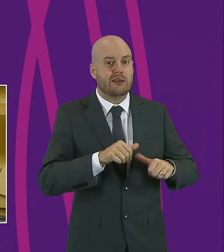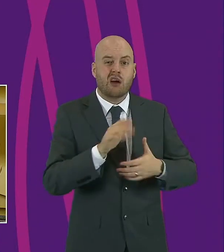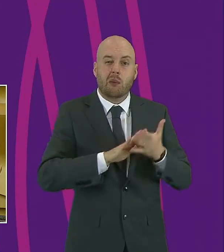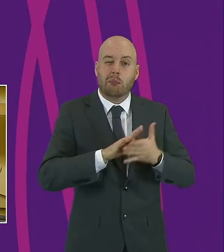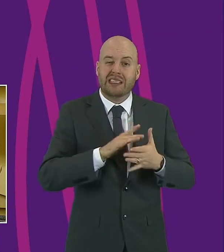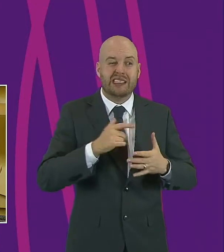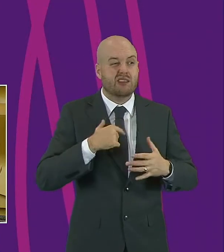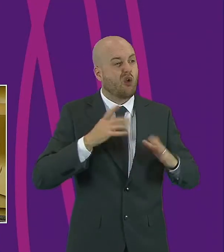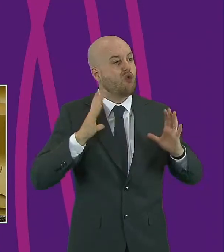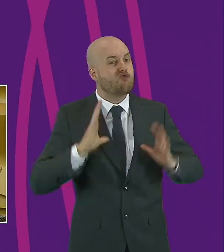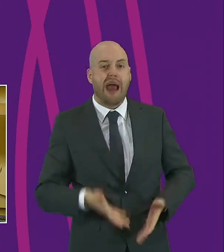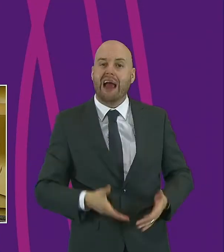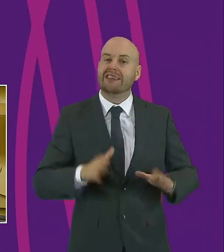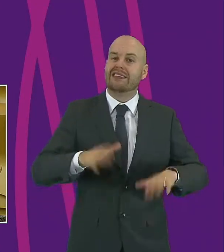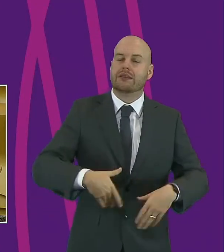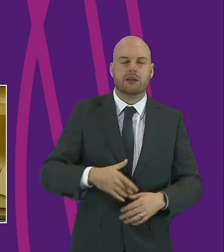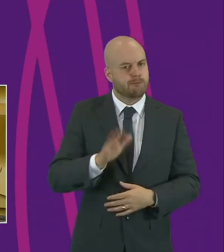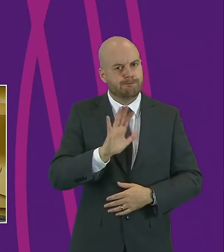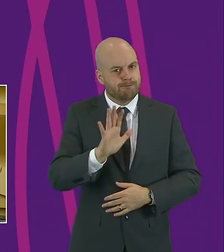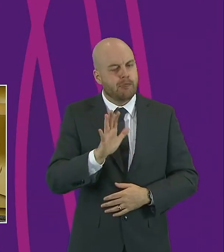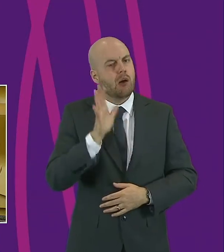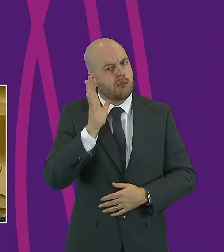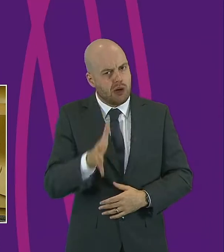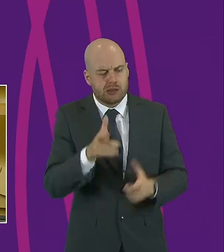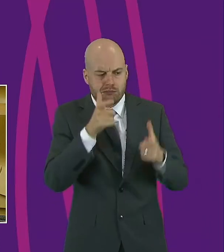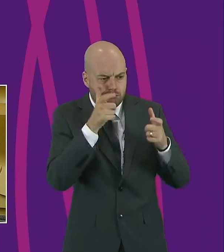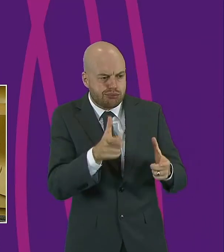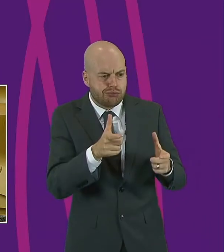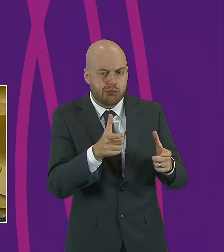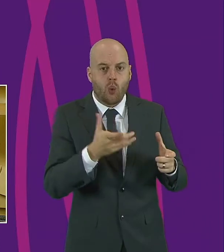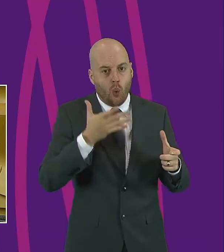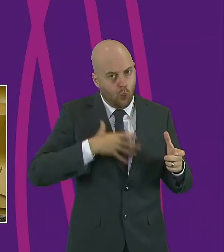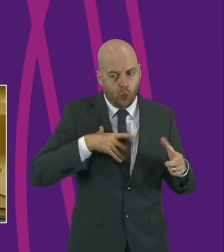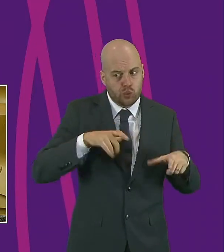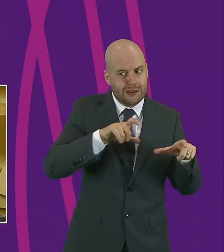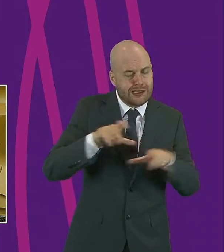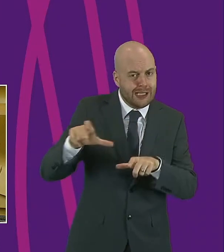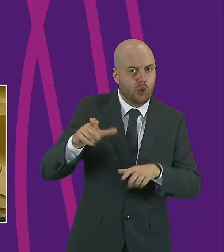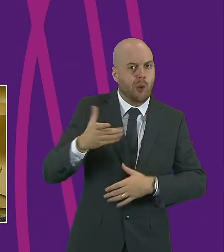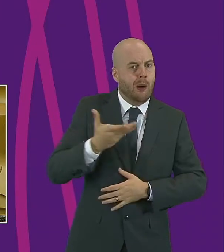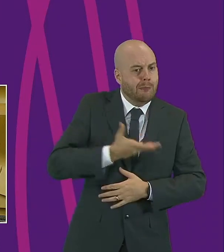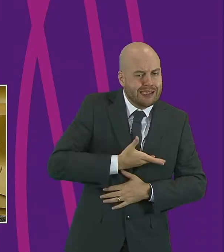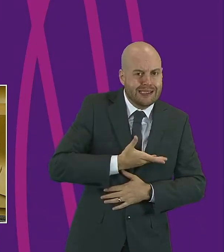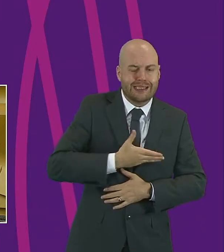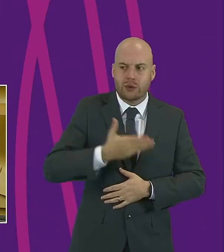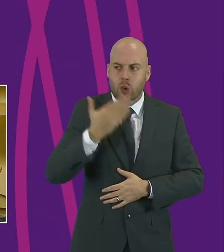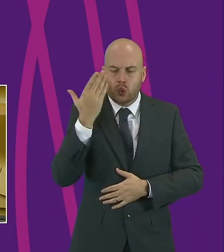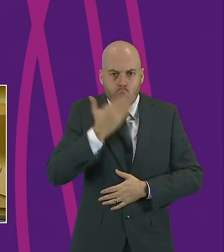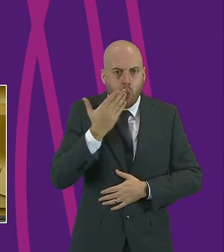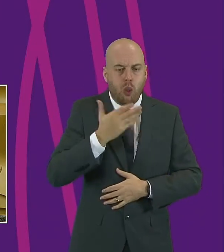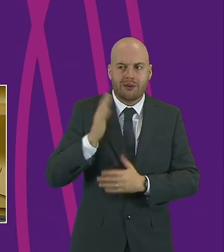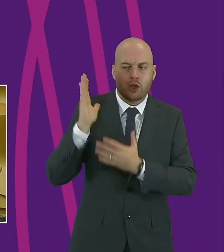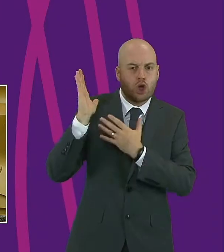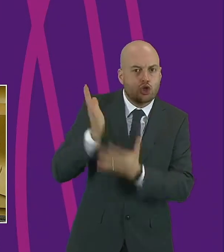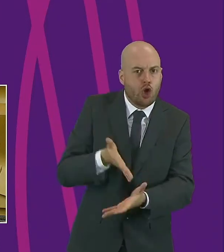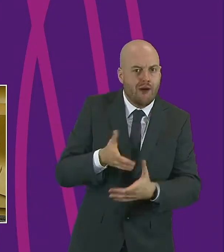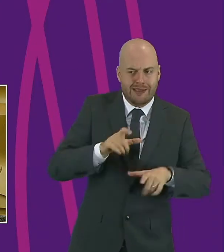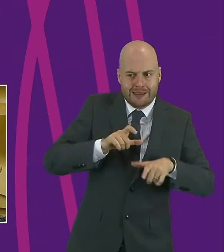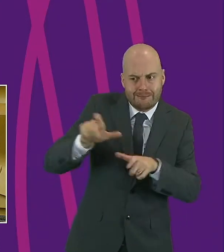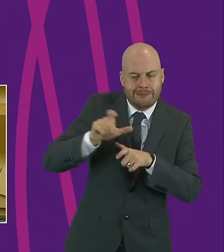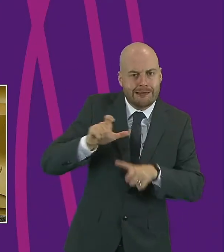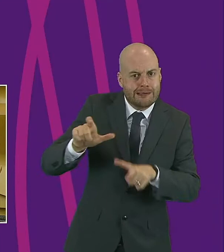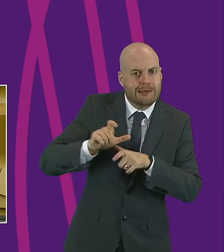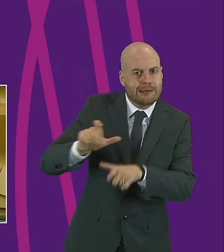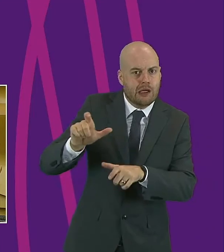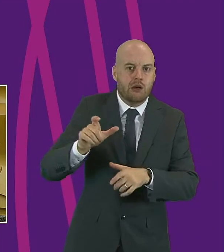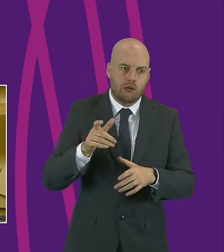open, keep businesses and services open, and retain our ability to socialise and meet up in small groups of friends and family.